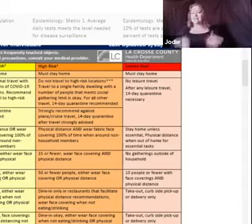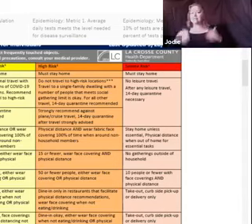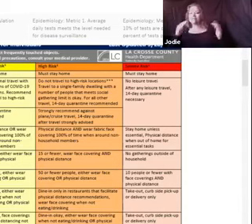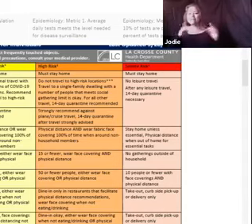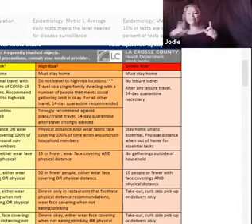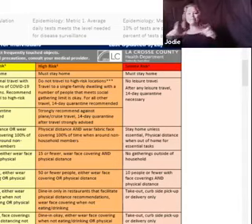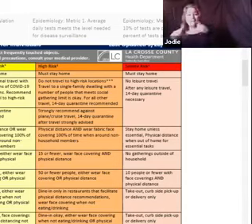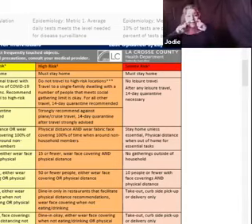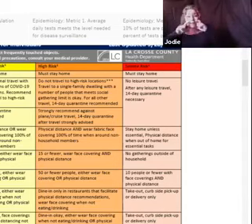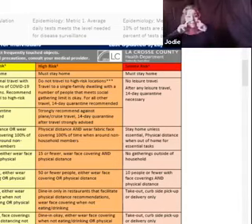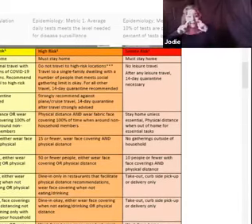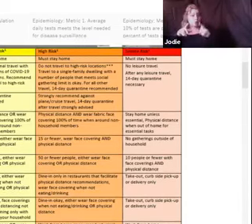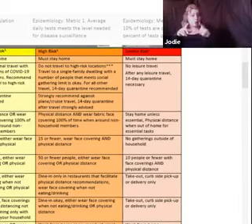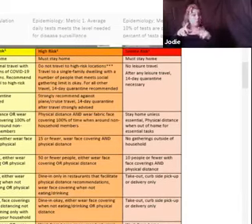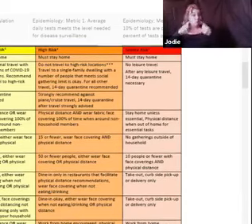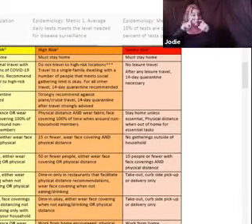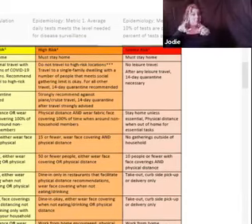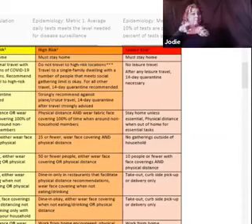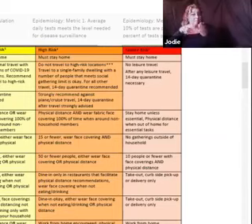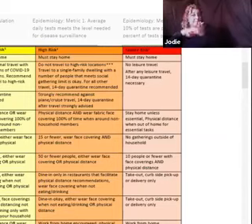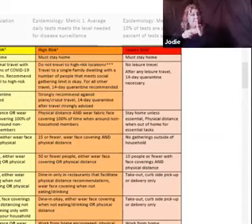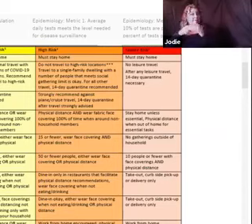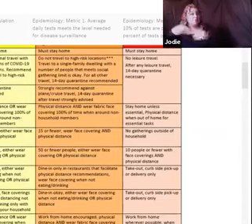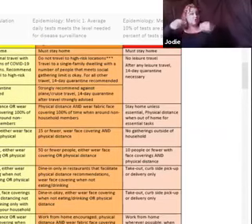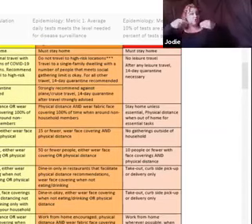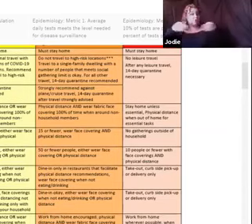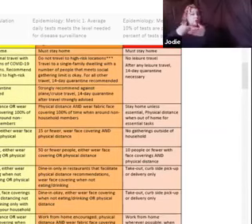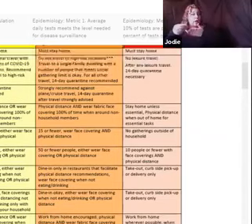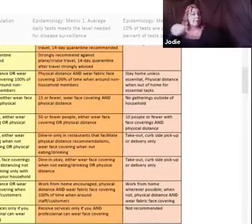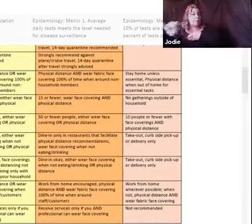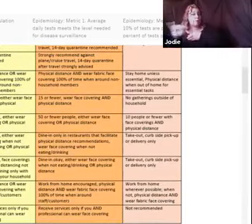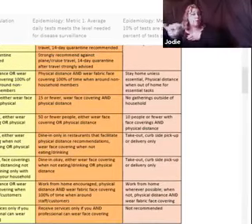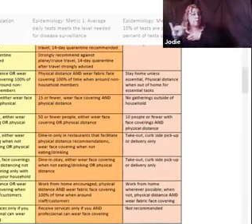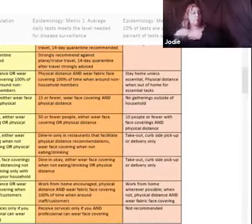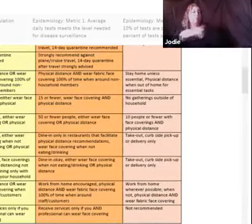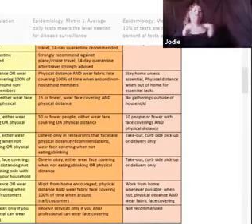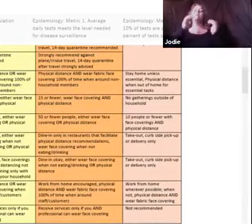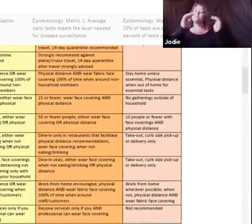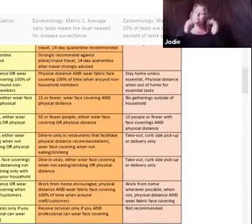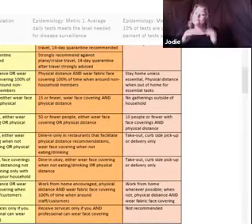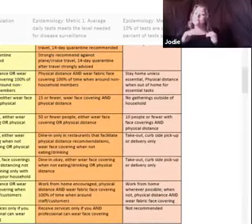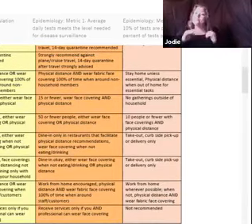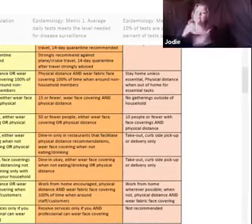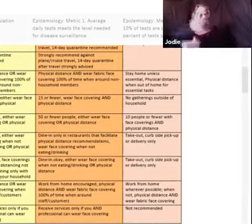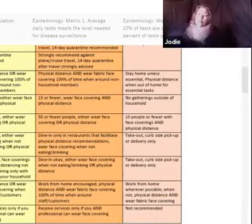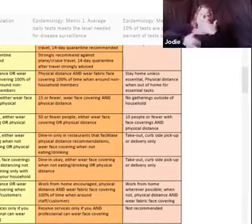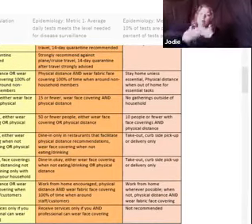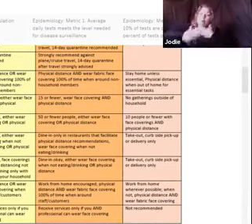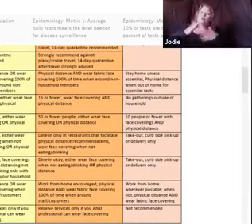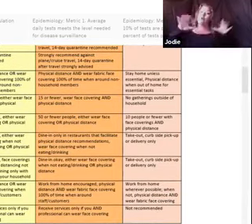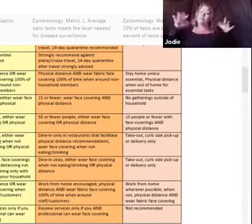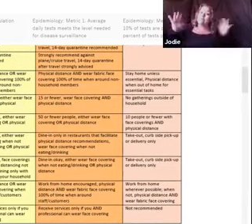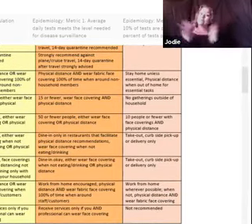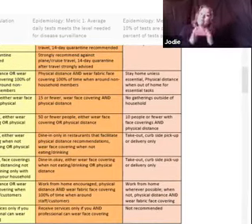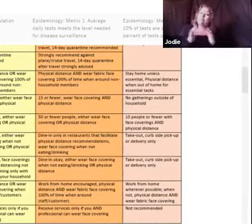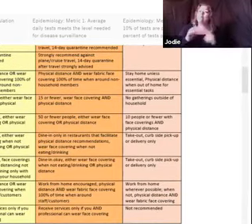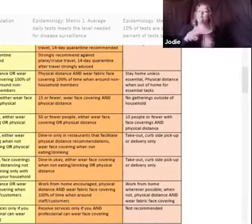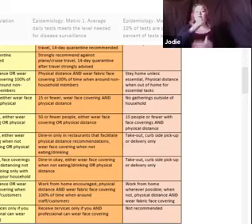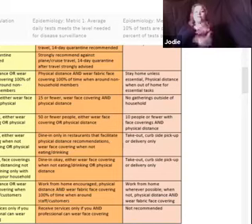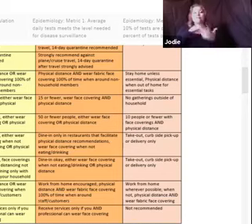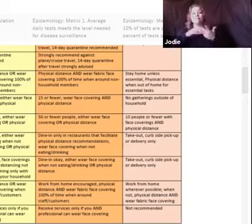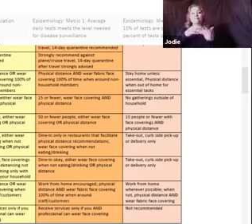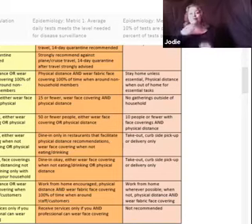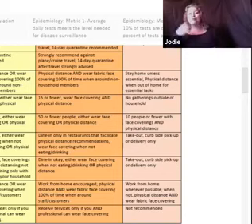includes shopping, attending social gatherings, going to a restaurant or bar, protecting yourself